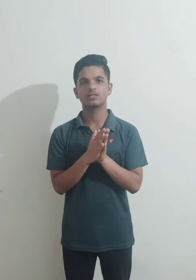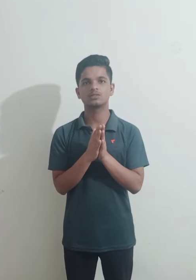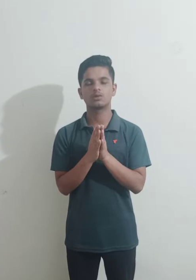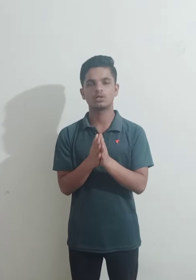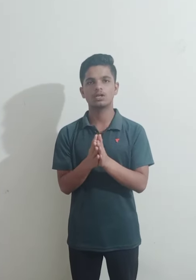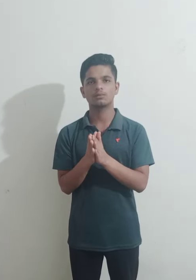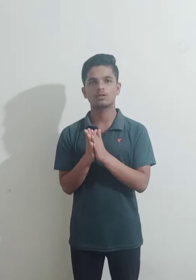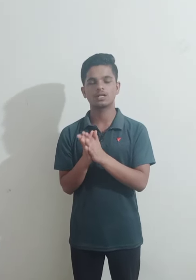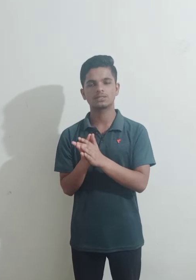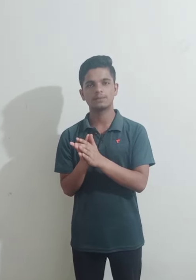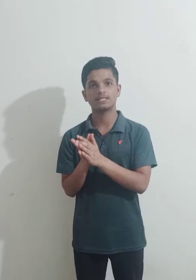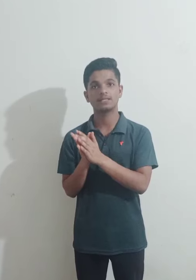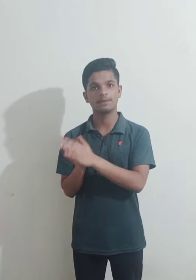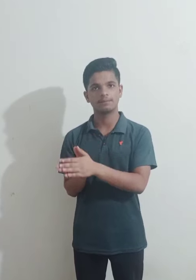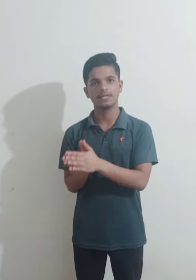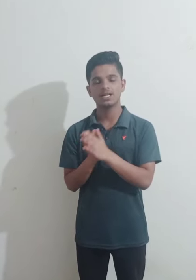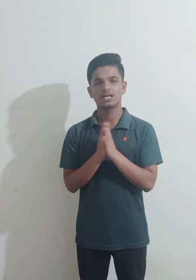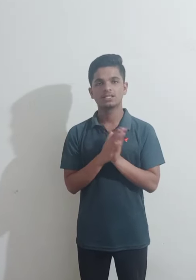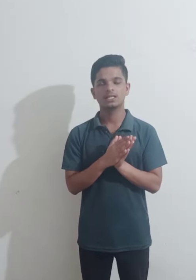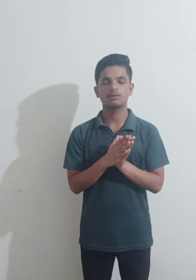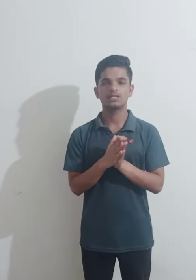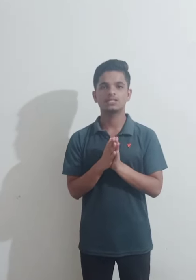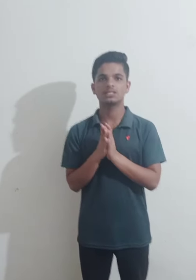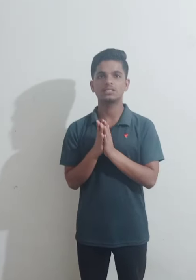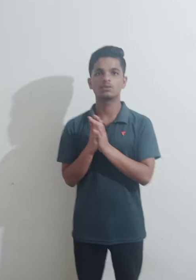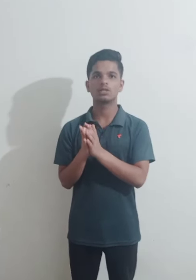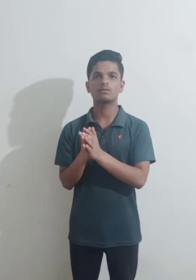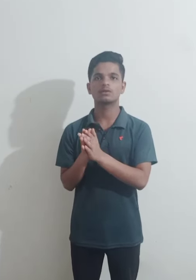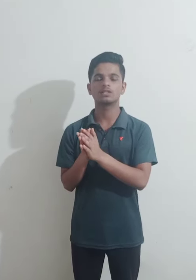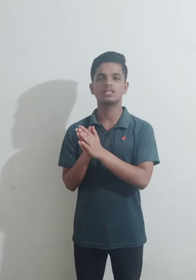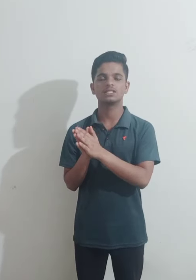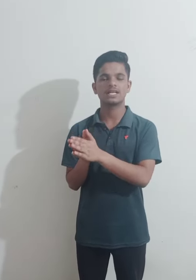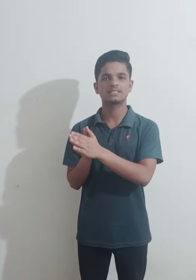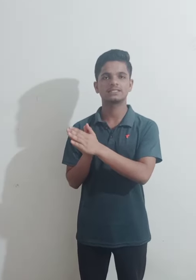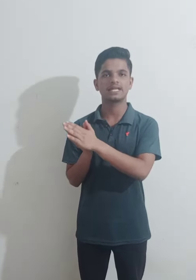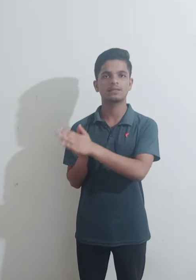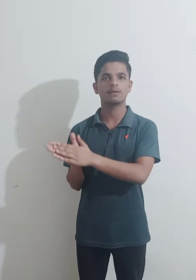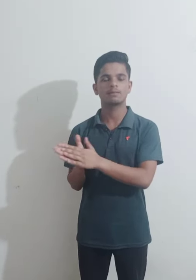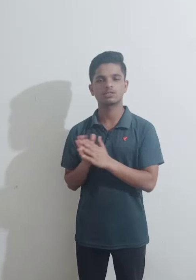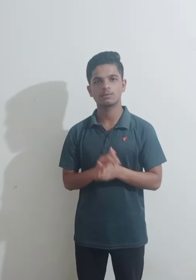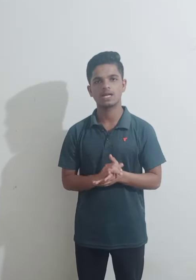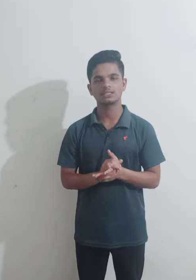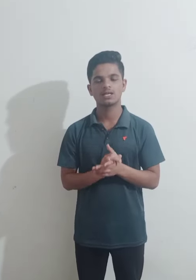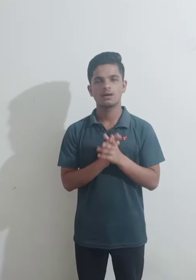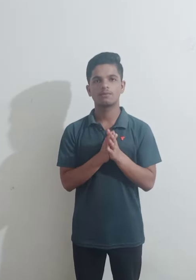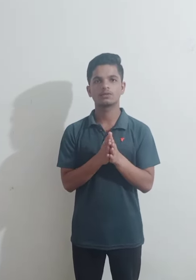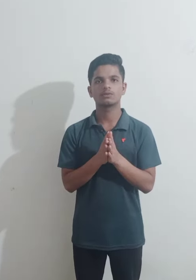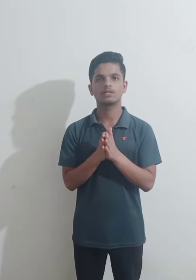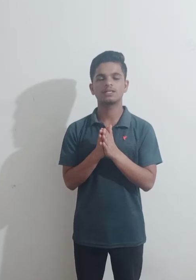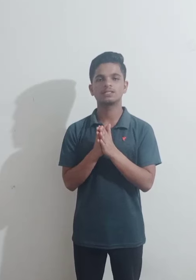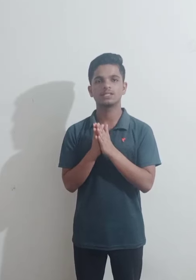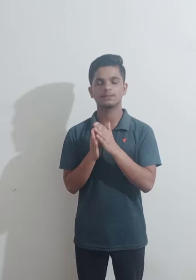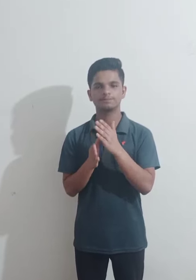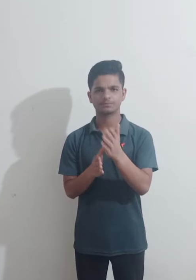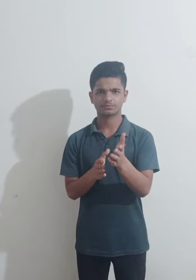of dot class file in the memory. Third one is it looking for the initialized static members of class. Fourth one is